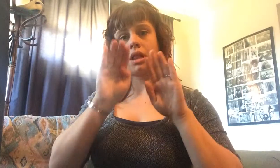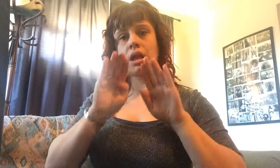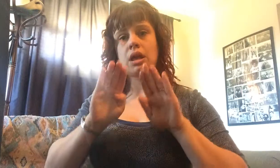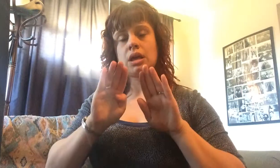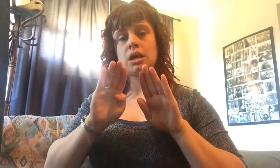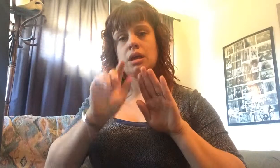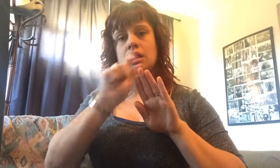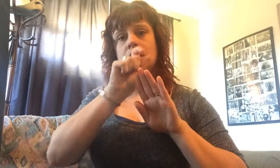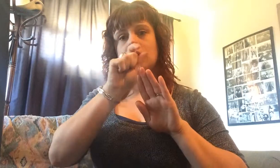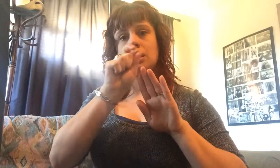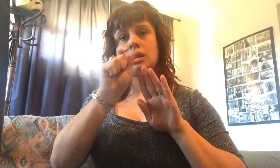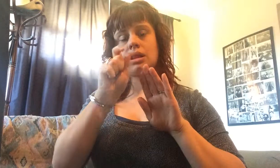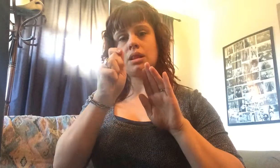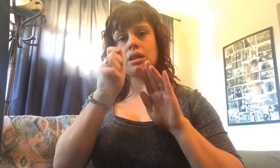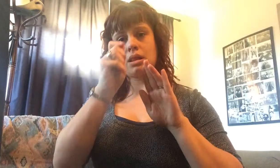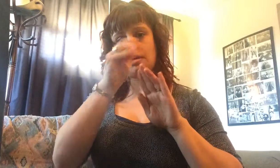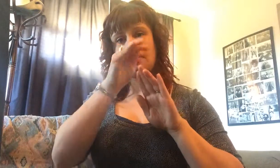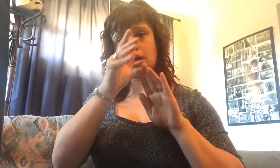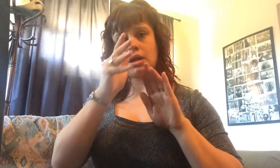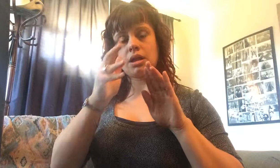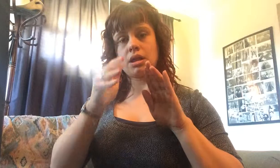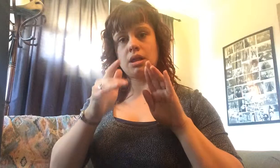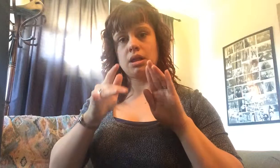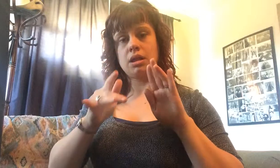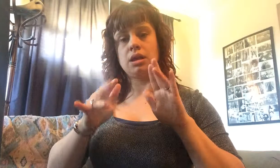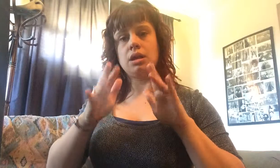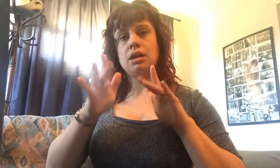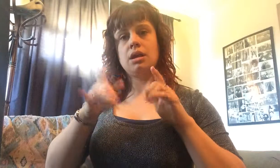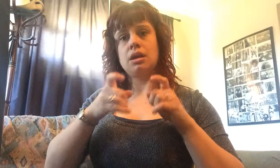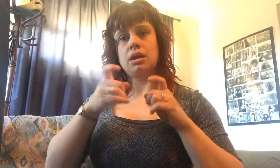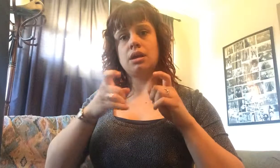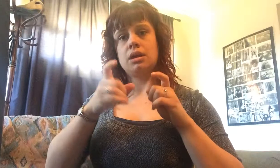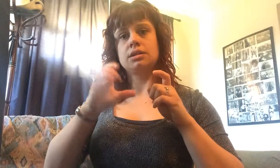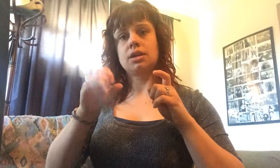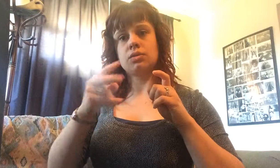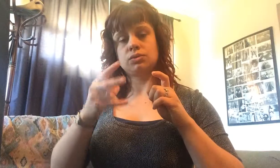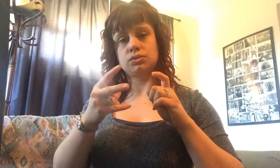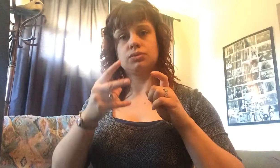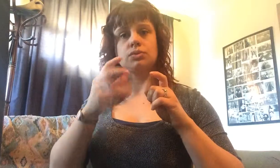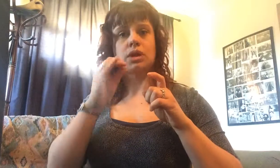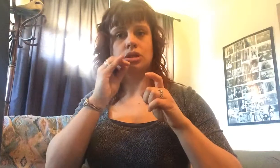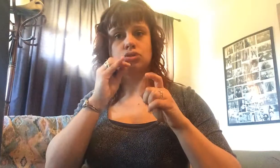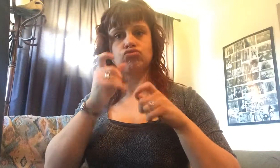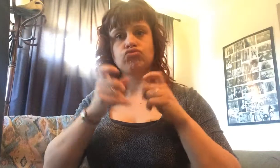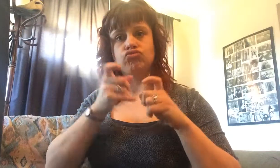oxygenated form And this blood vessel, what it is going to represent?